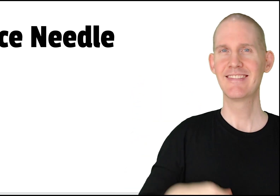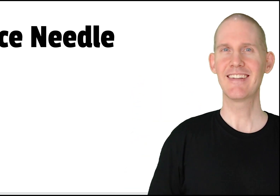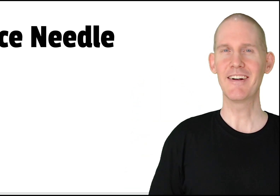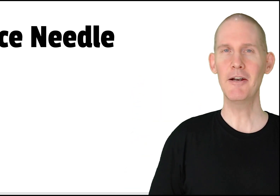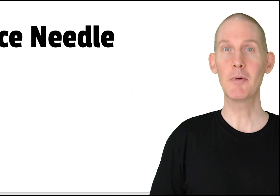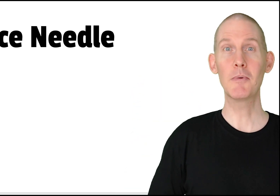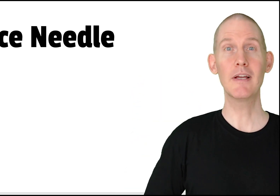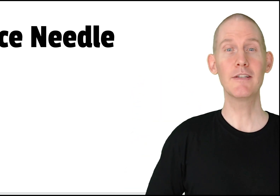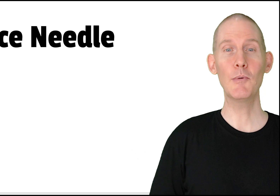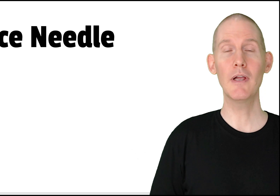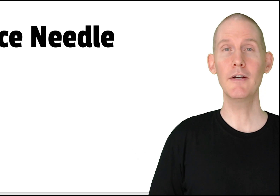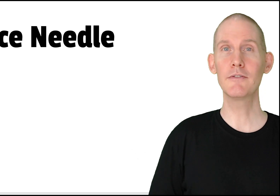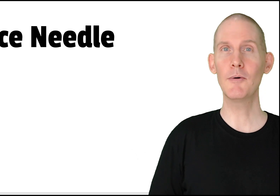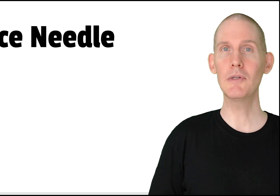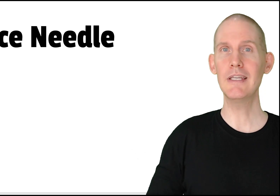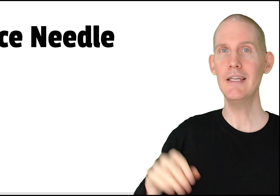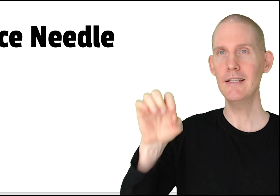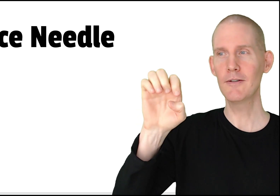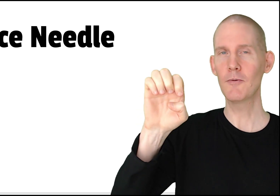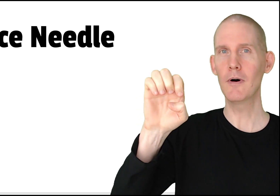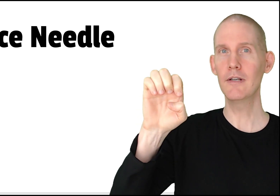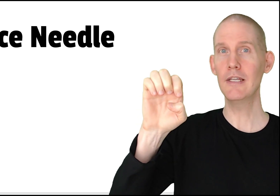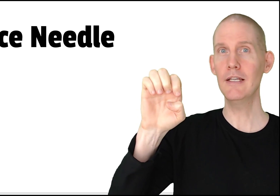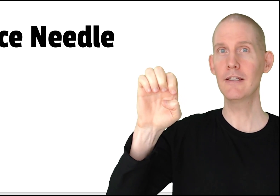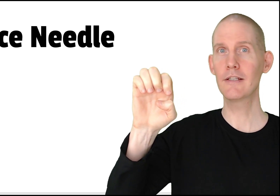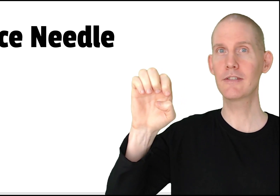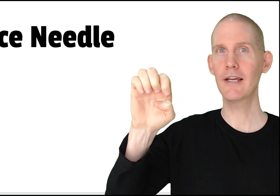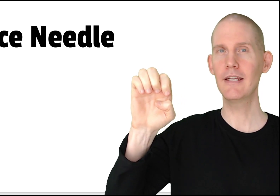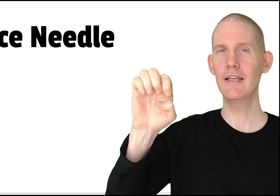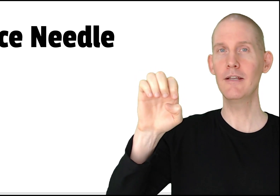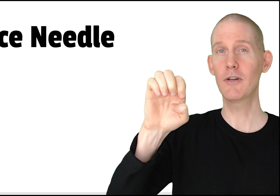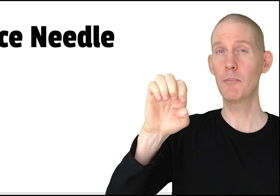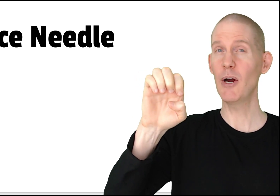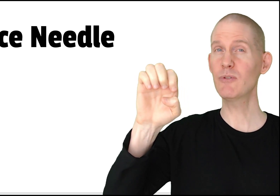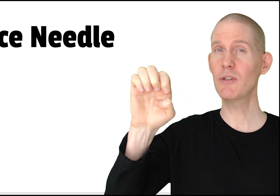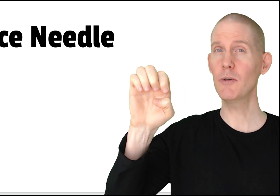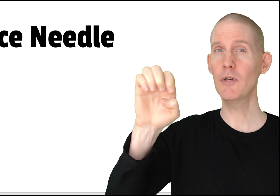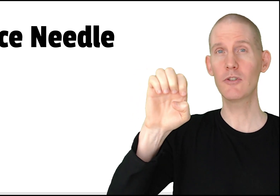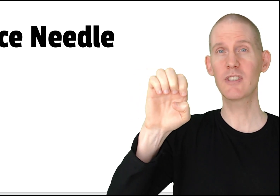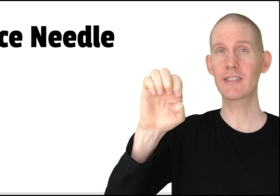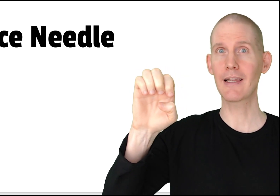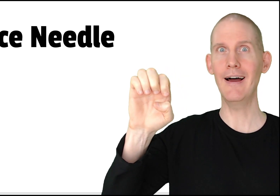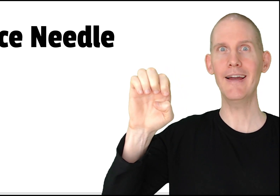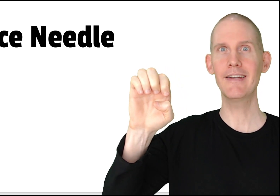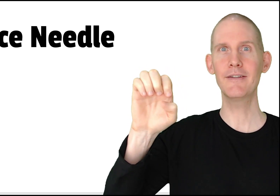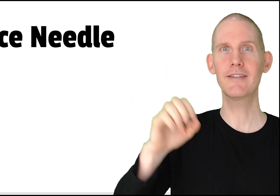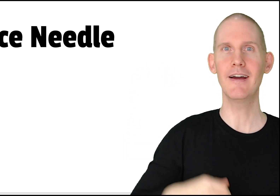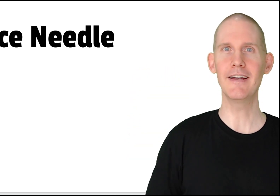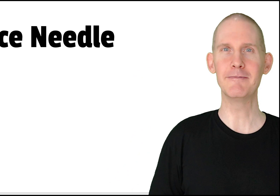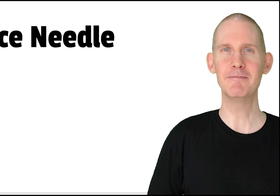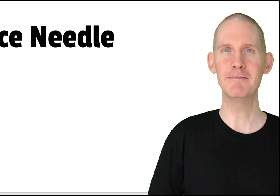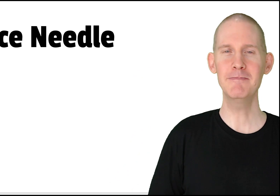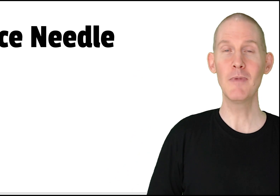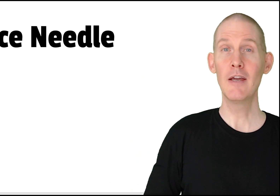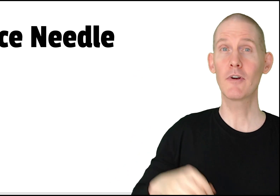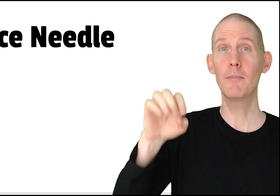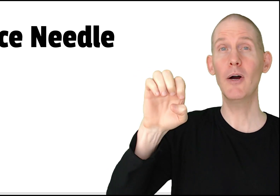All right, remember that double letter, double E, one E and then the second E. You can bounce a little bit or just slide to the side. you're going to bounce, make